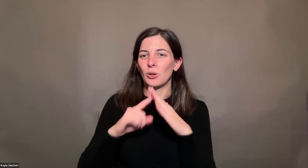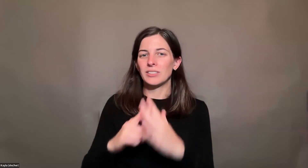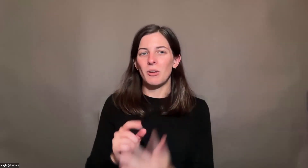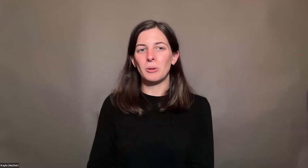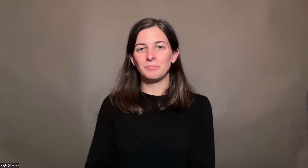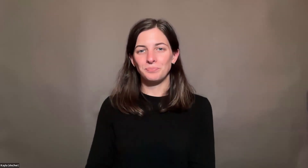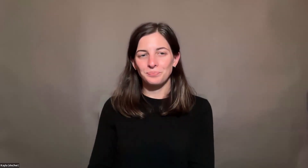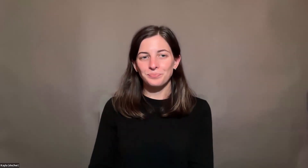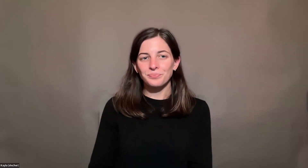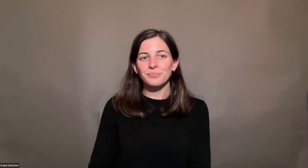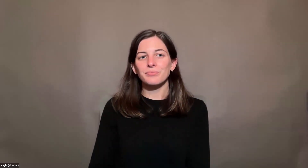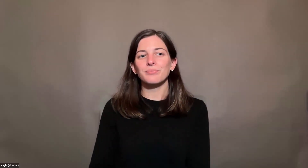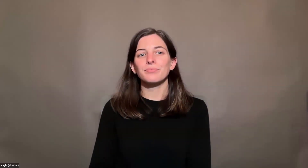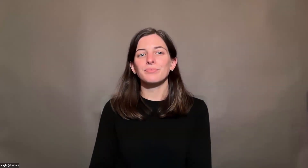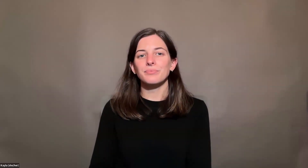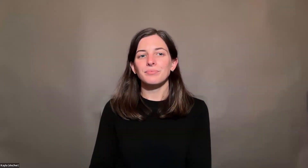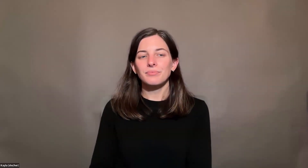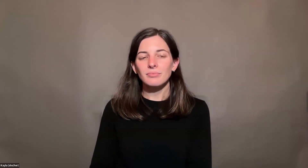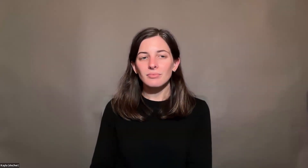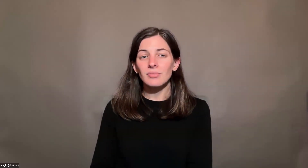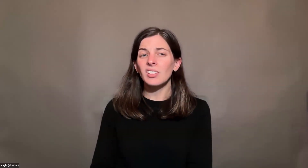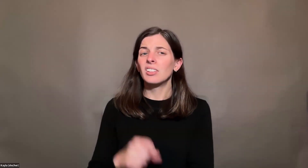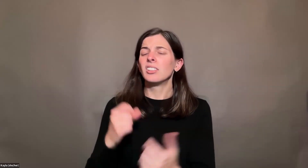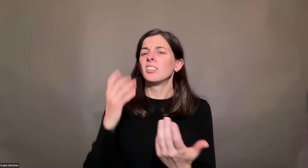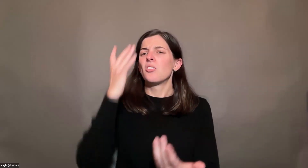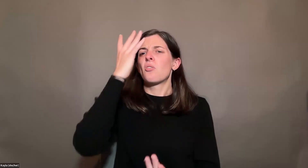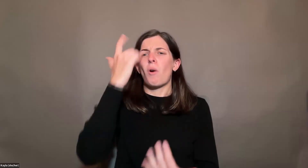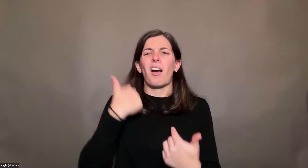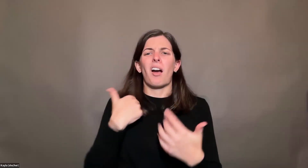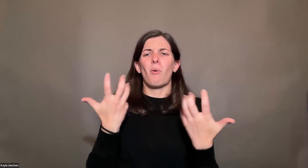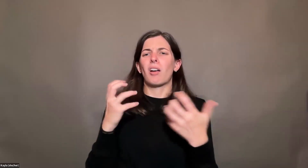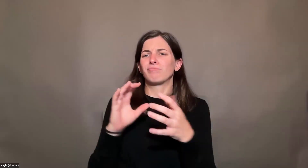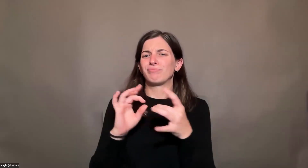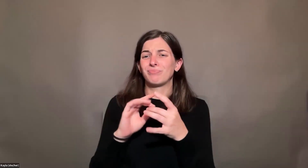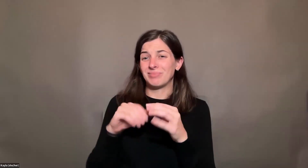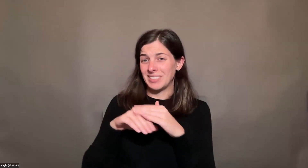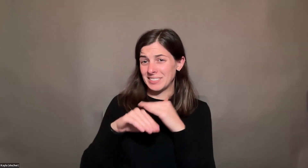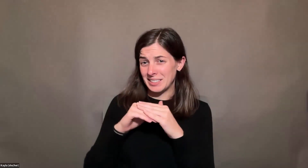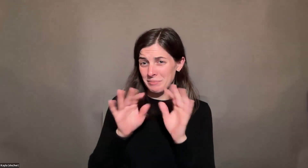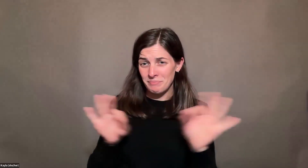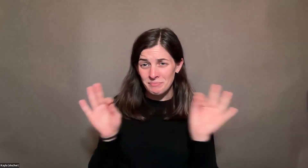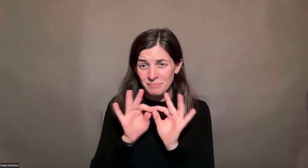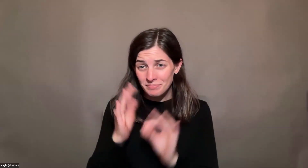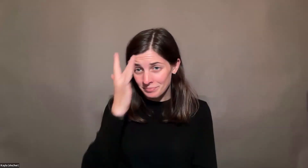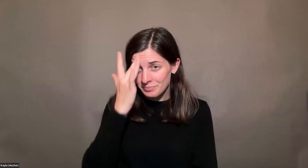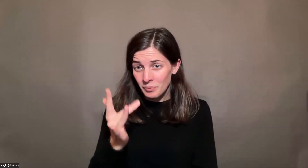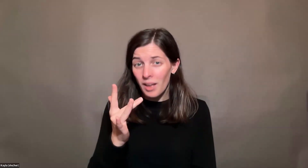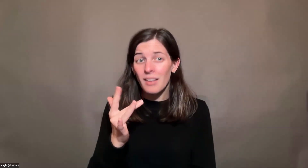So why at first I wanted to say that why accessibility matters. So when we come